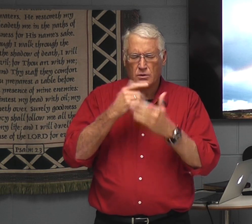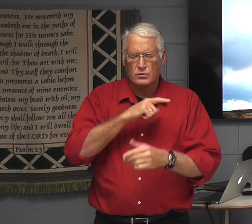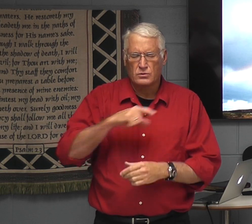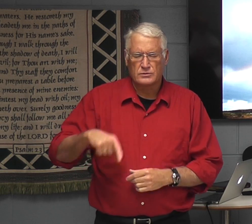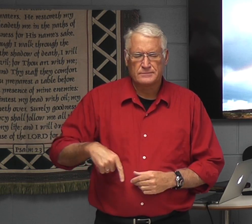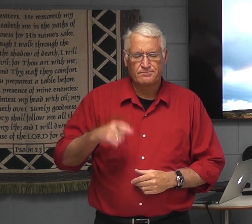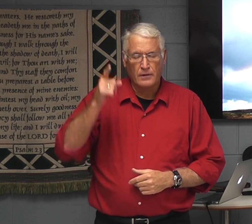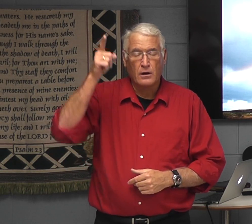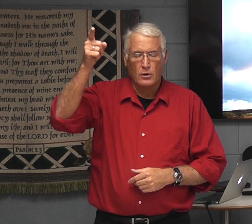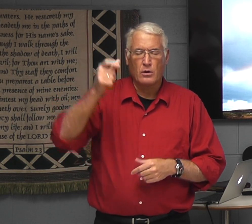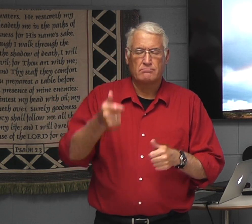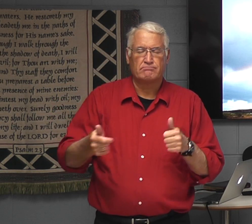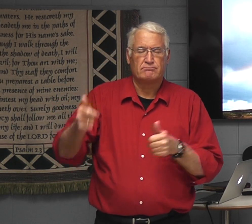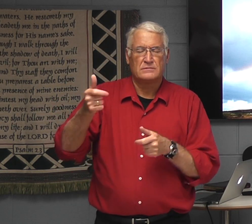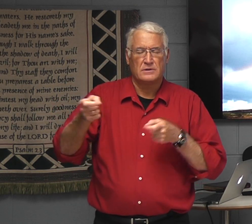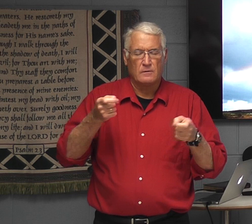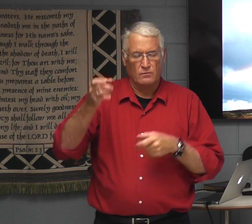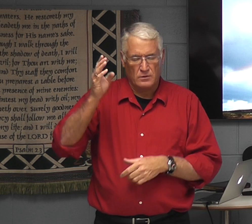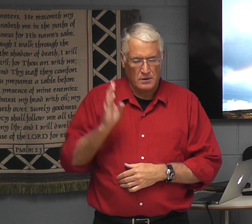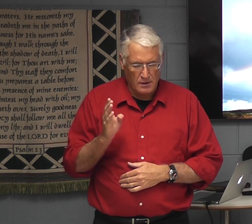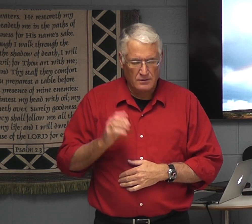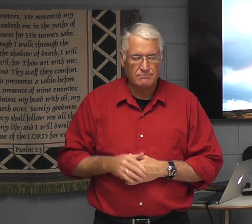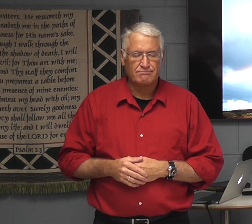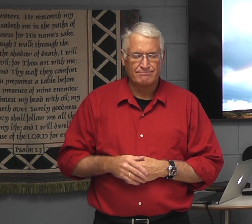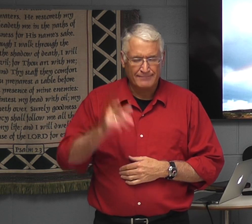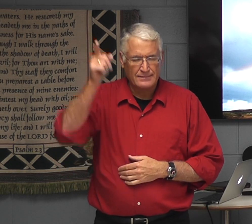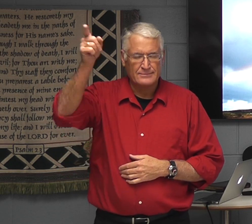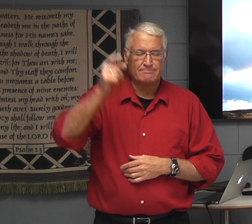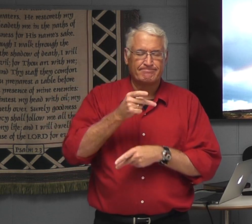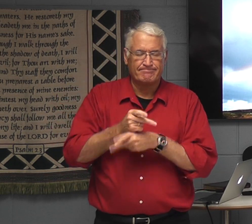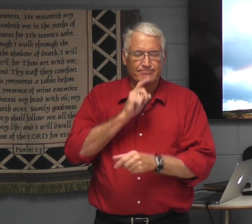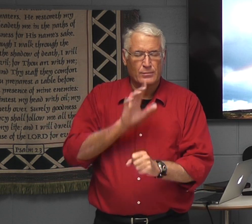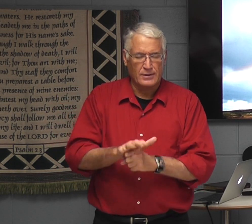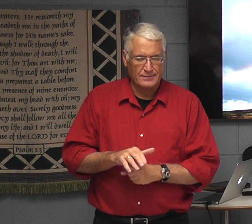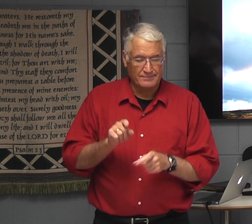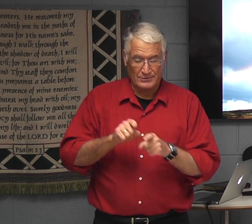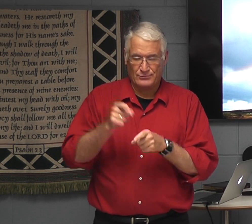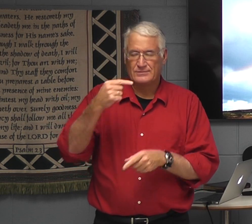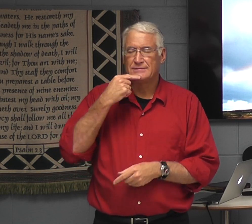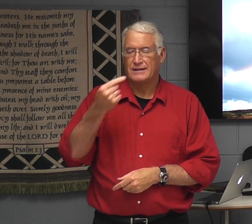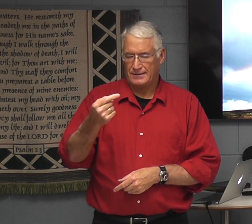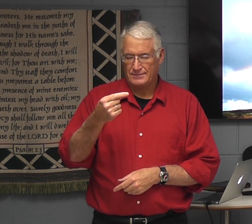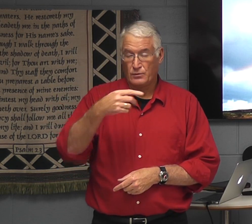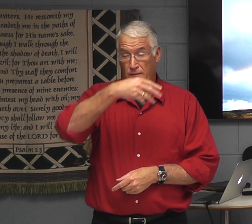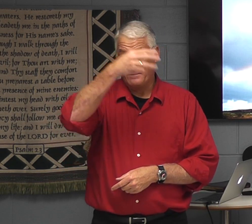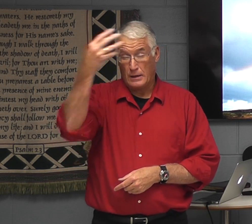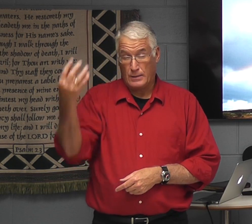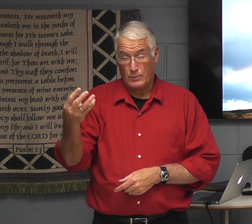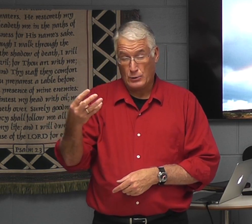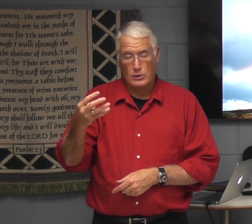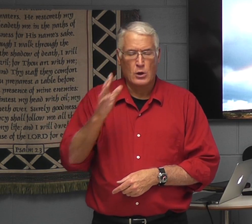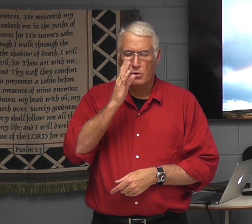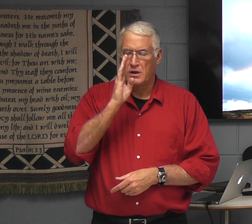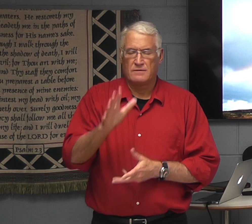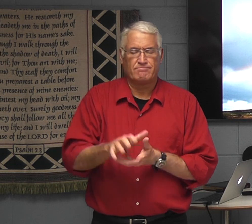Dear Heavenly Father, we're so grateful, Lord, that you are sovereign. You keep your promises, just as you